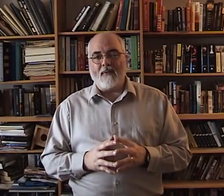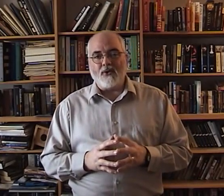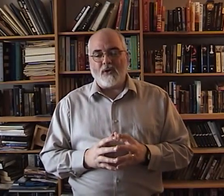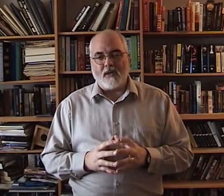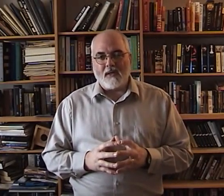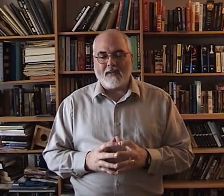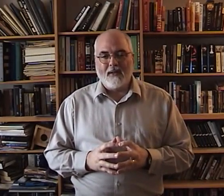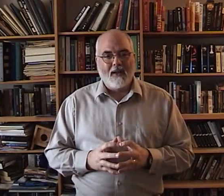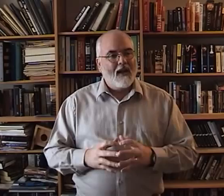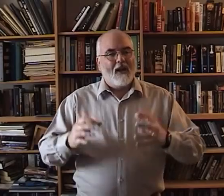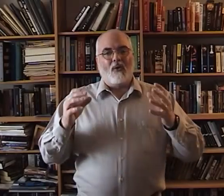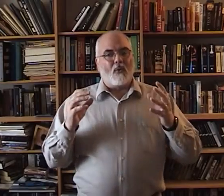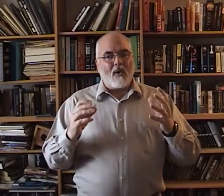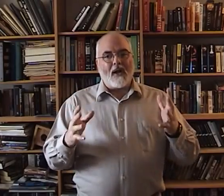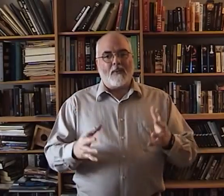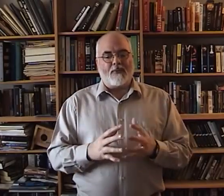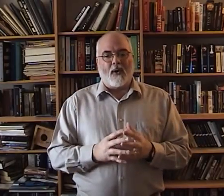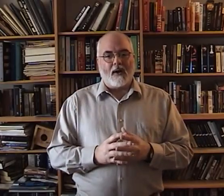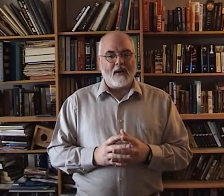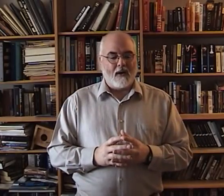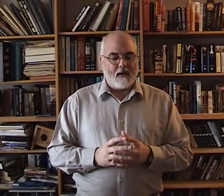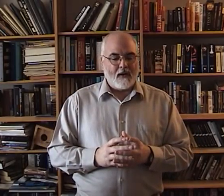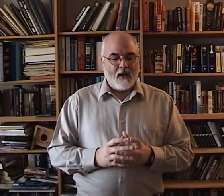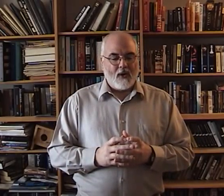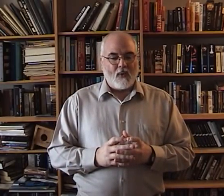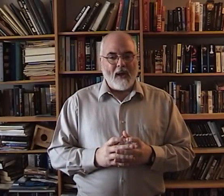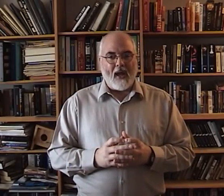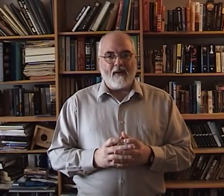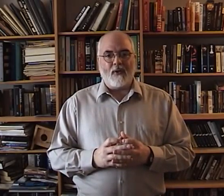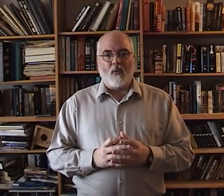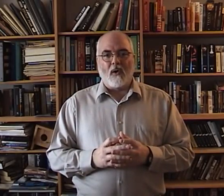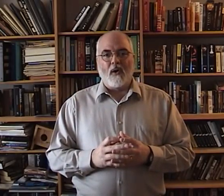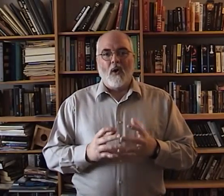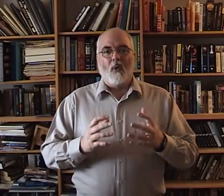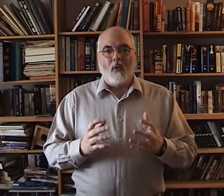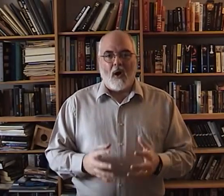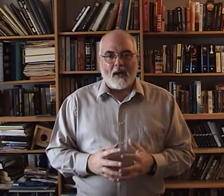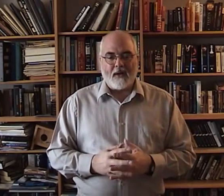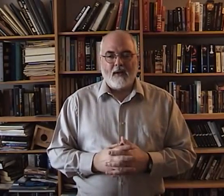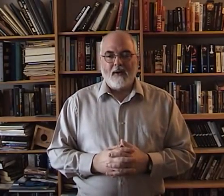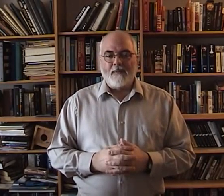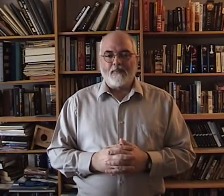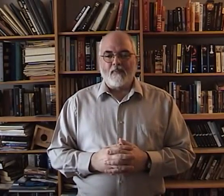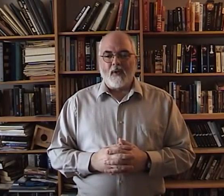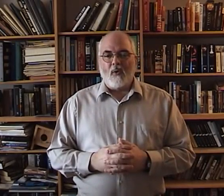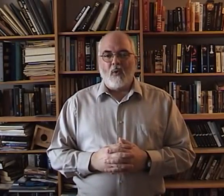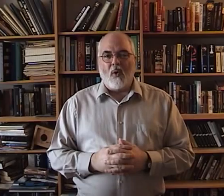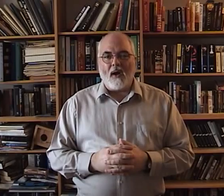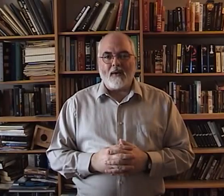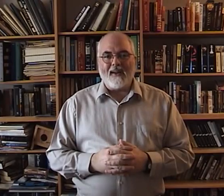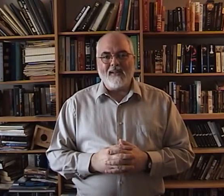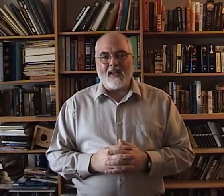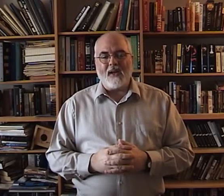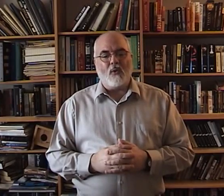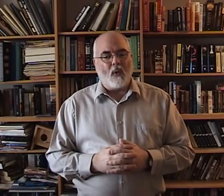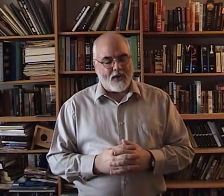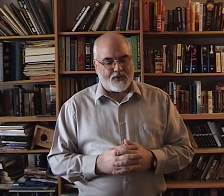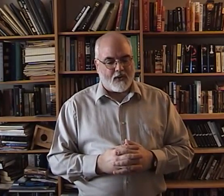in Jesus. Right up front here, we have the word what. What is a question